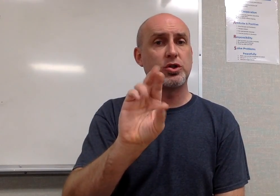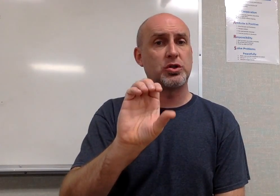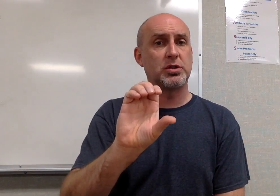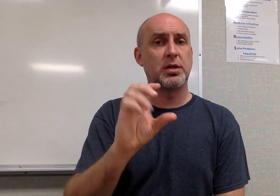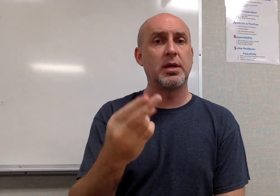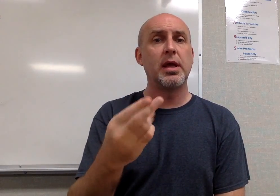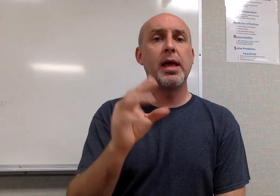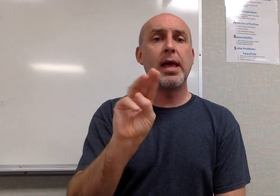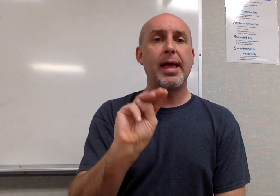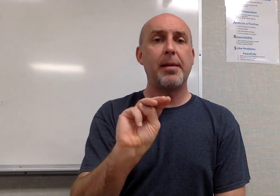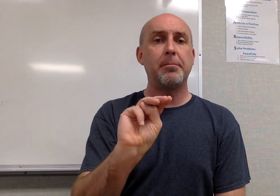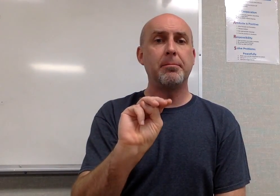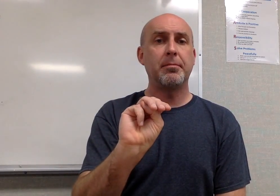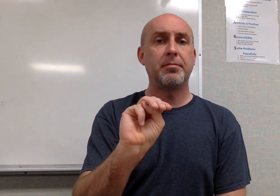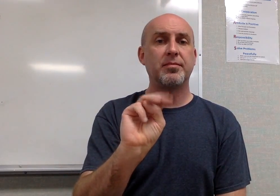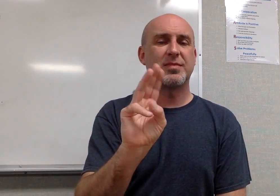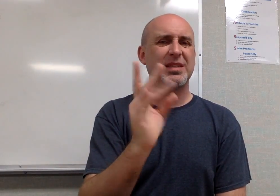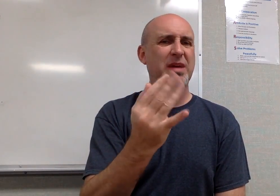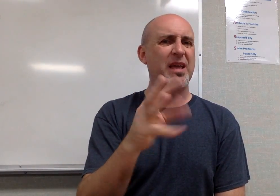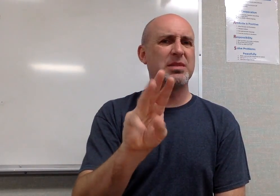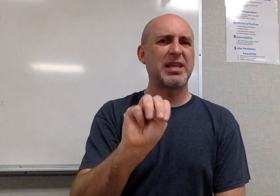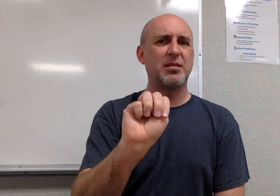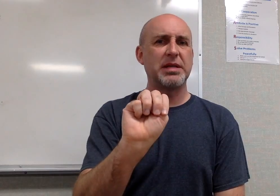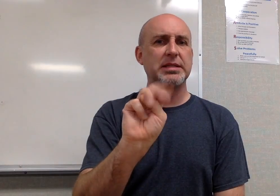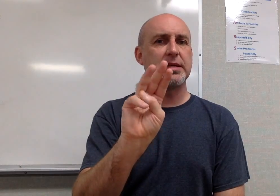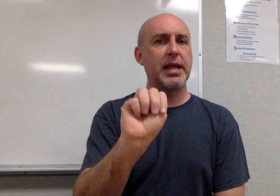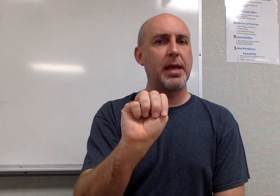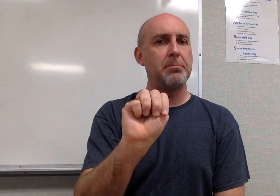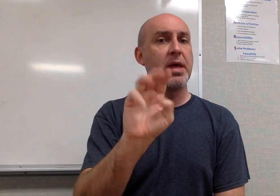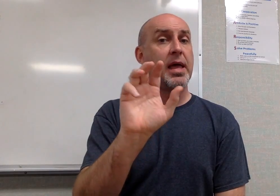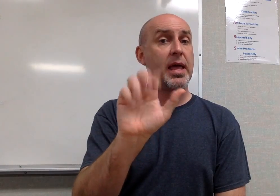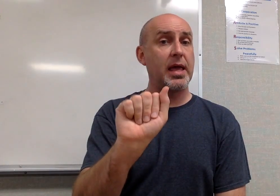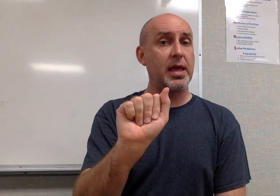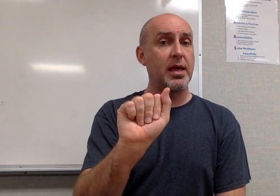March. M, see my M is kind of messy today.